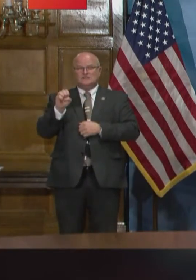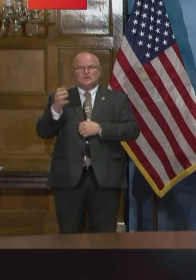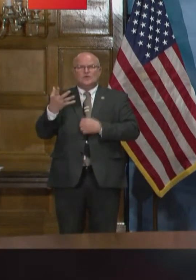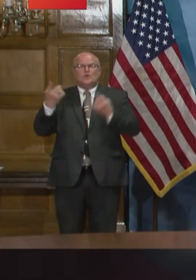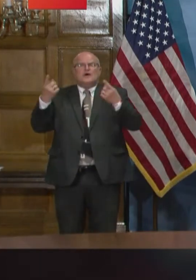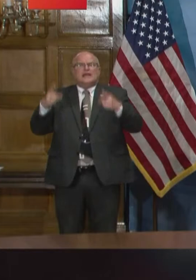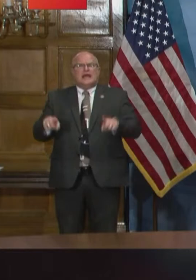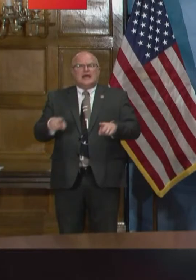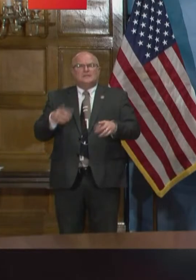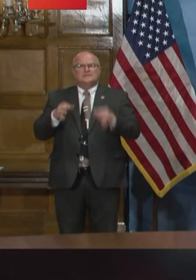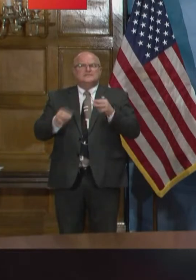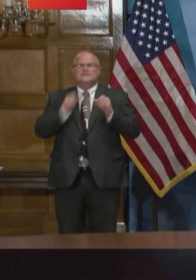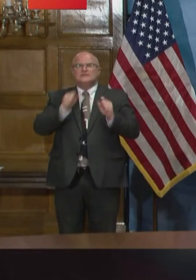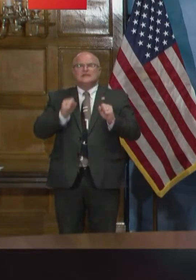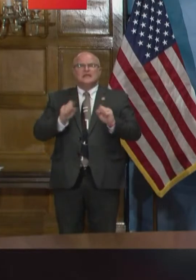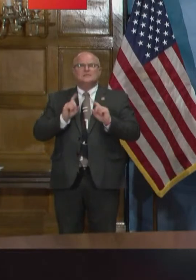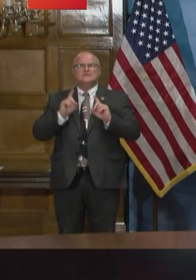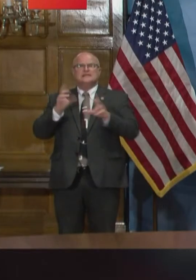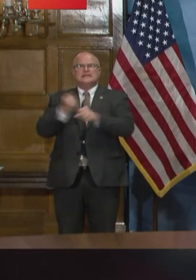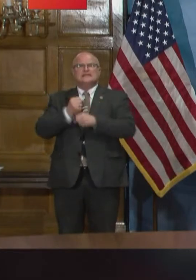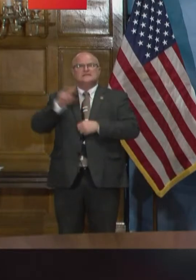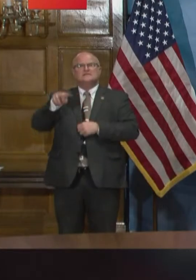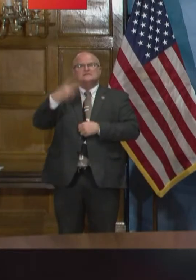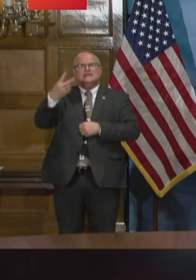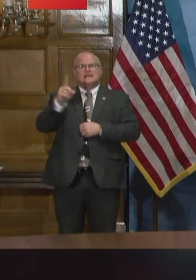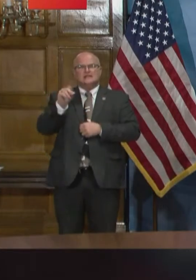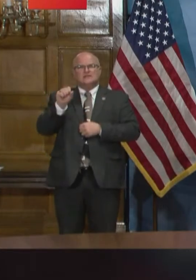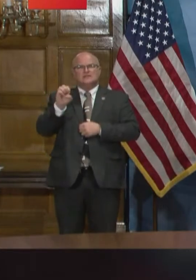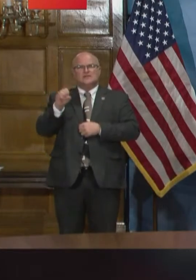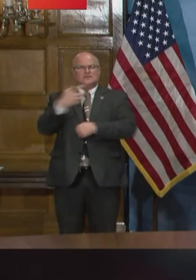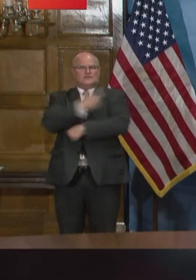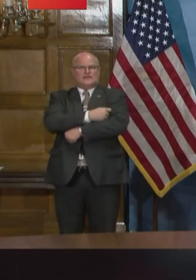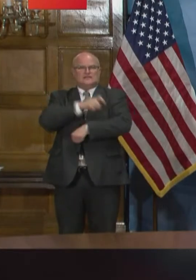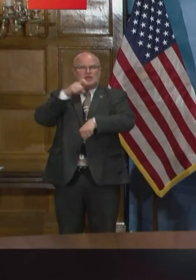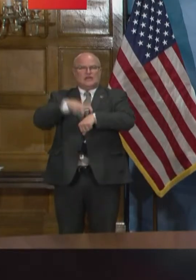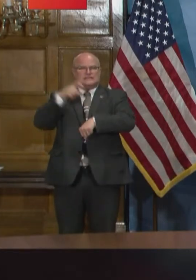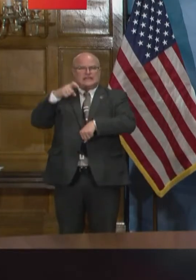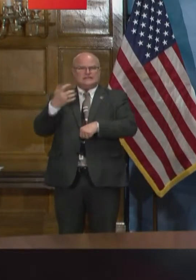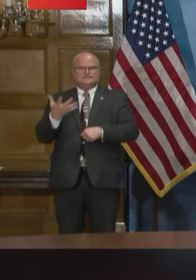them if they're unable to get their second dose of the vaccine on time?